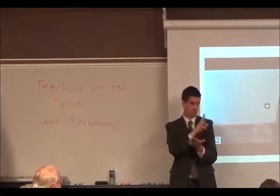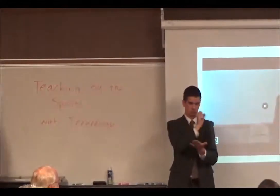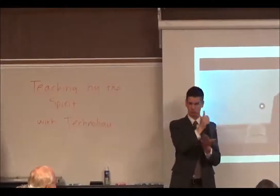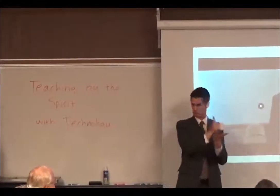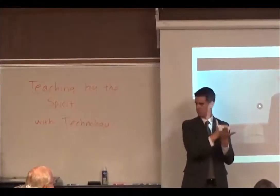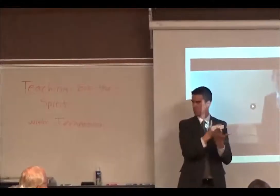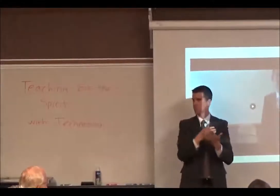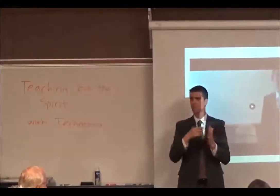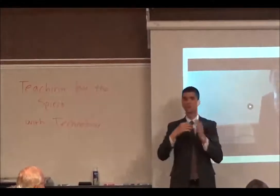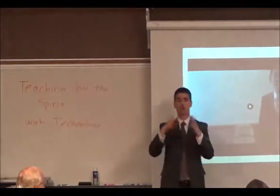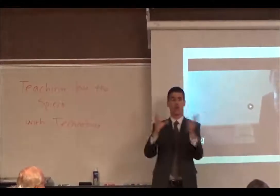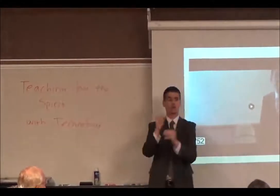Elder's Quorum lesson